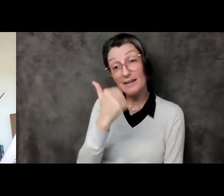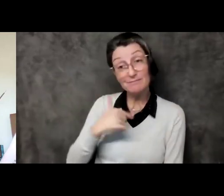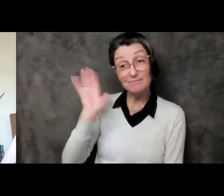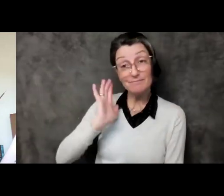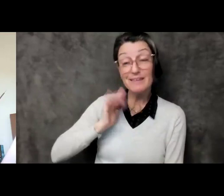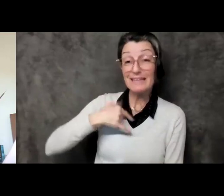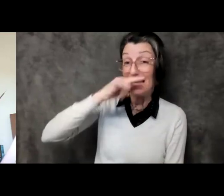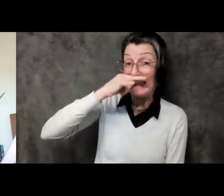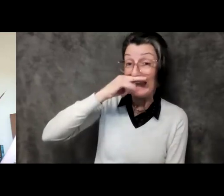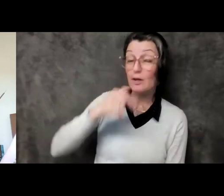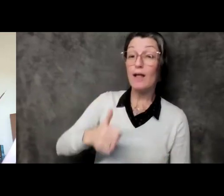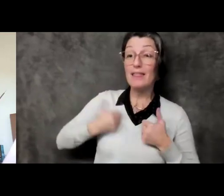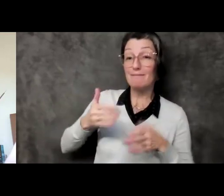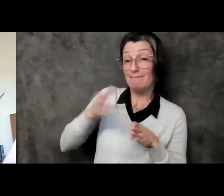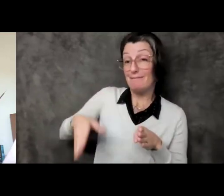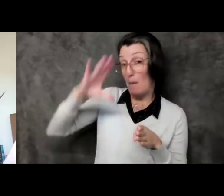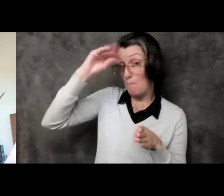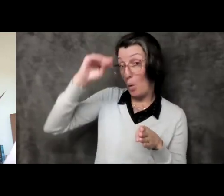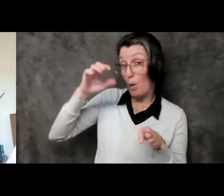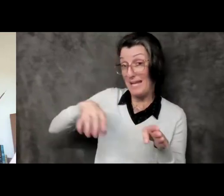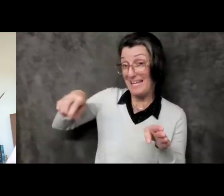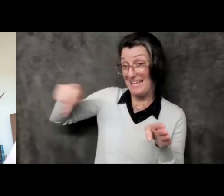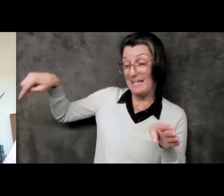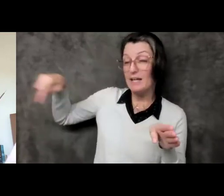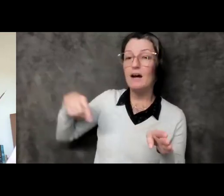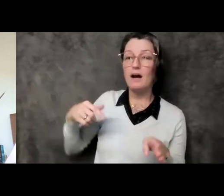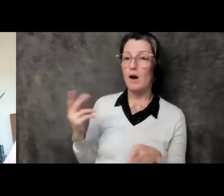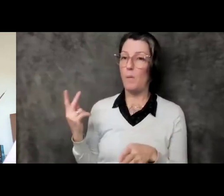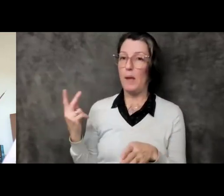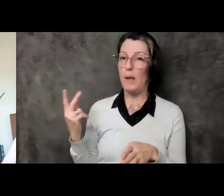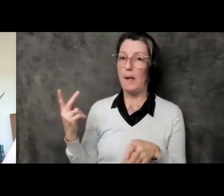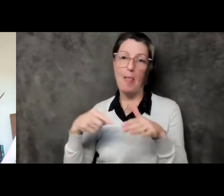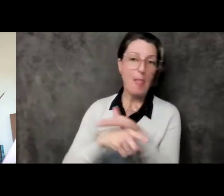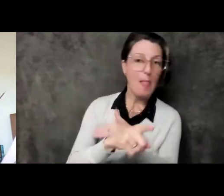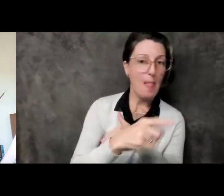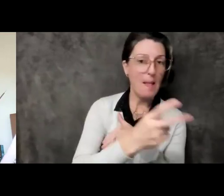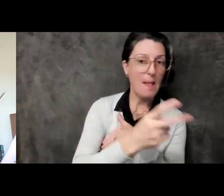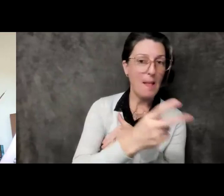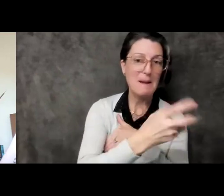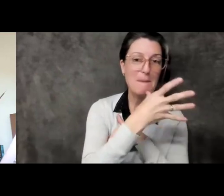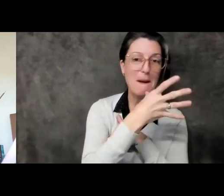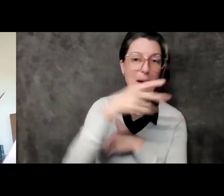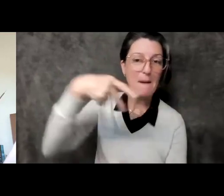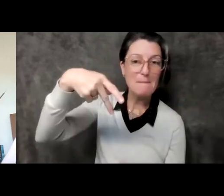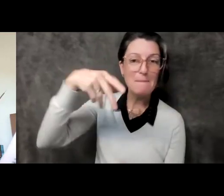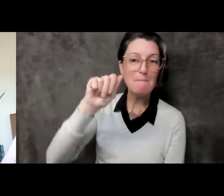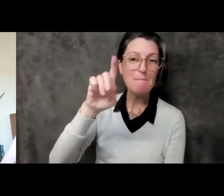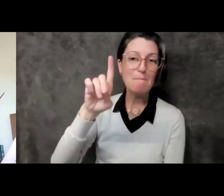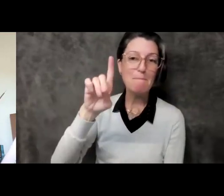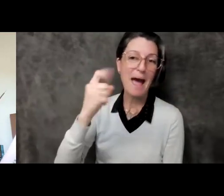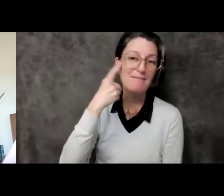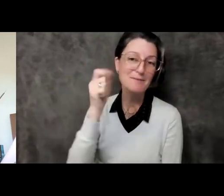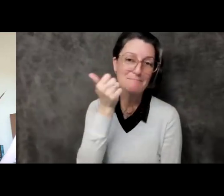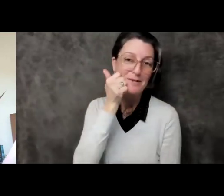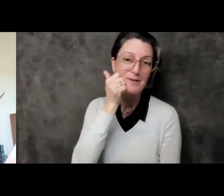the neighbor boys and I used to sneak in to steal our mom's sanitary pads and tampons when we